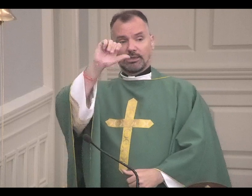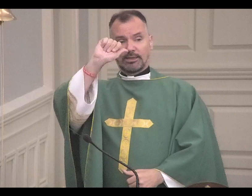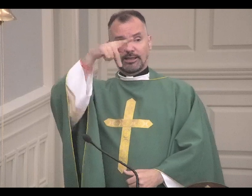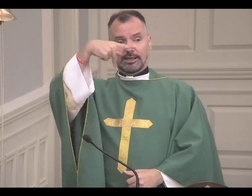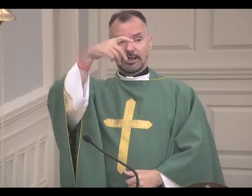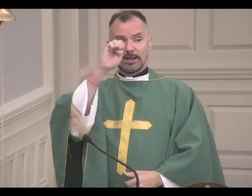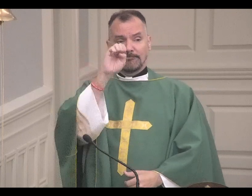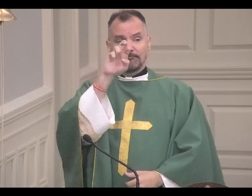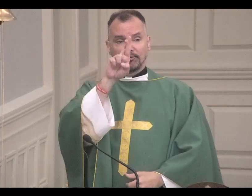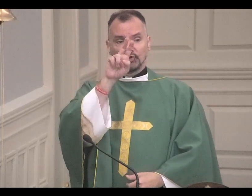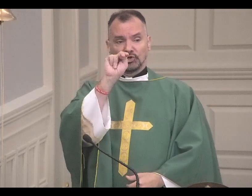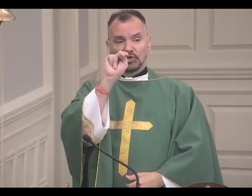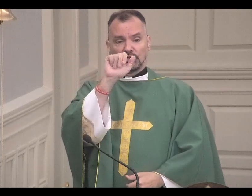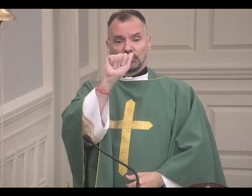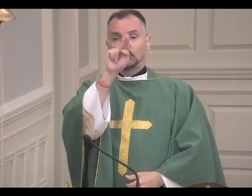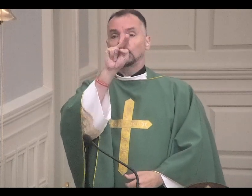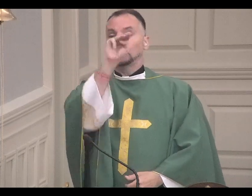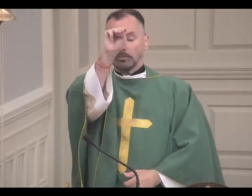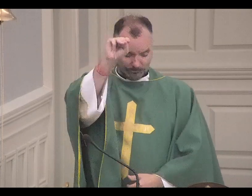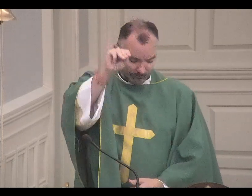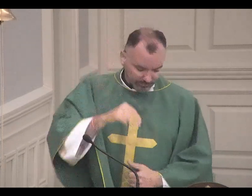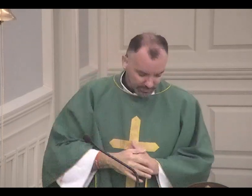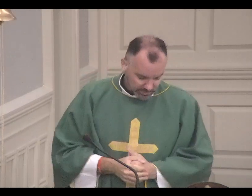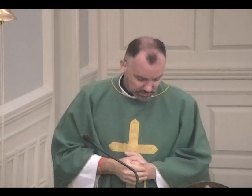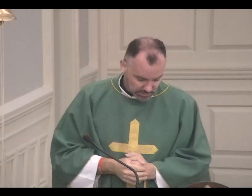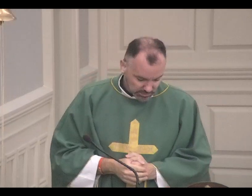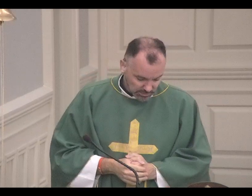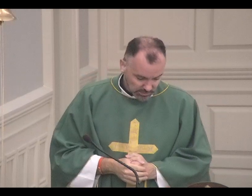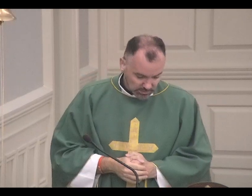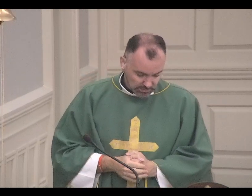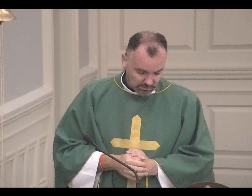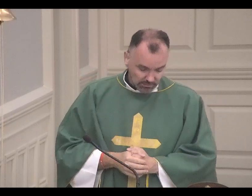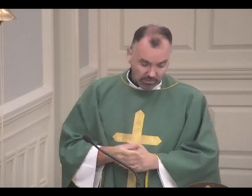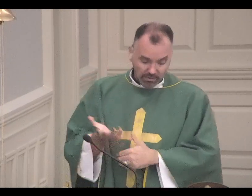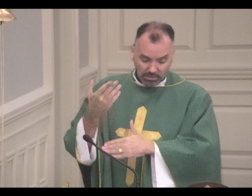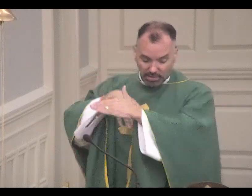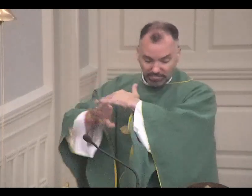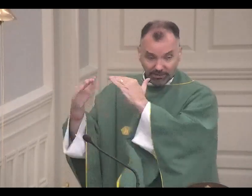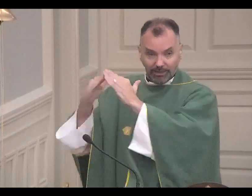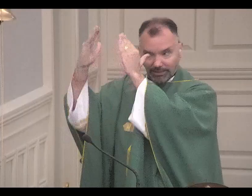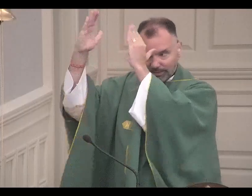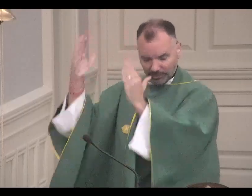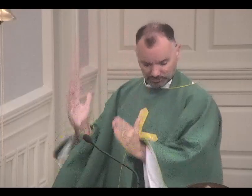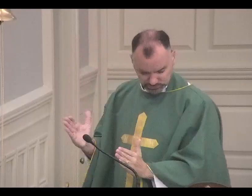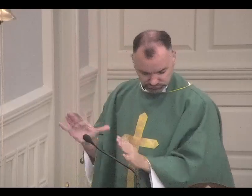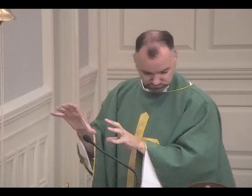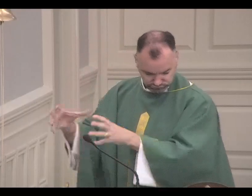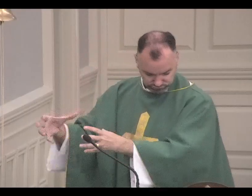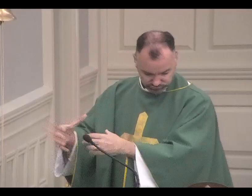Capernaum, and once inside the house, he began to ask them,